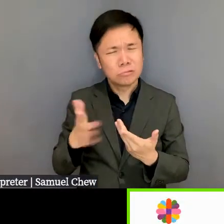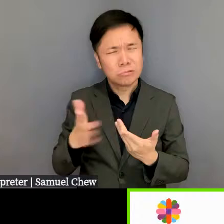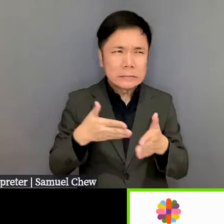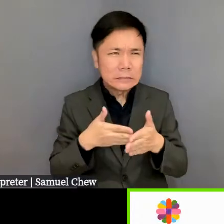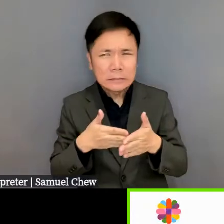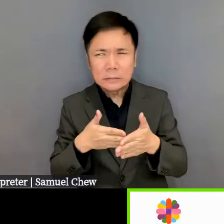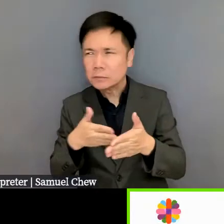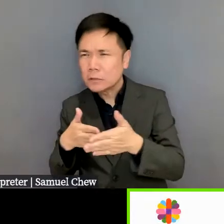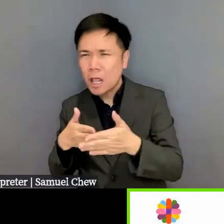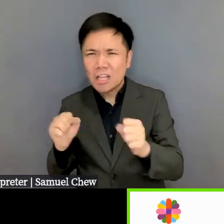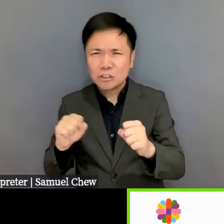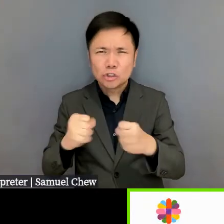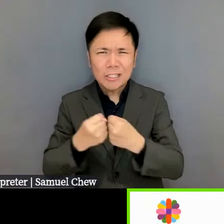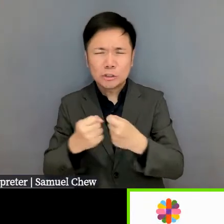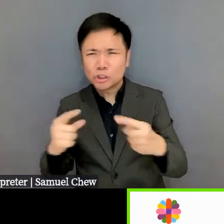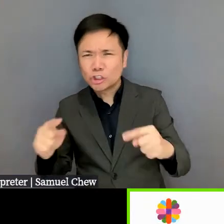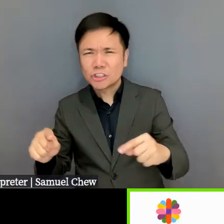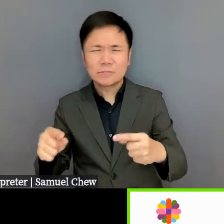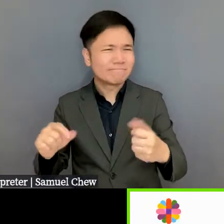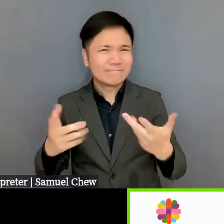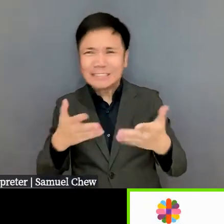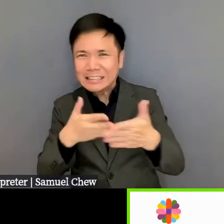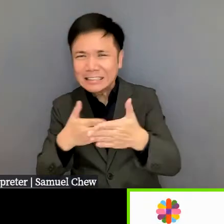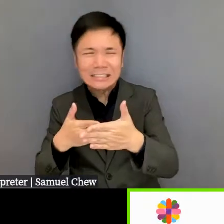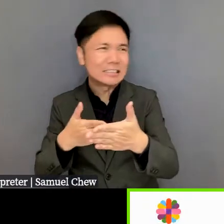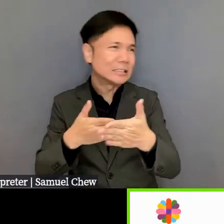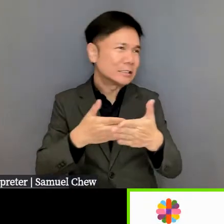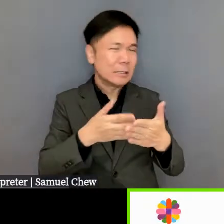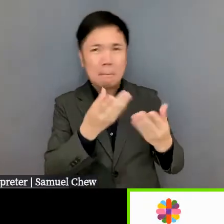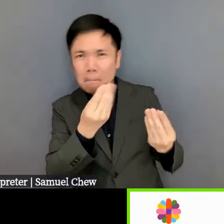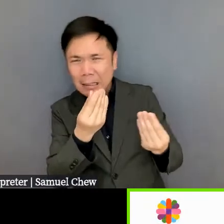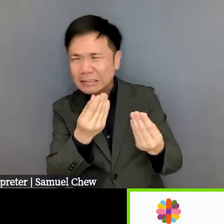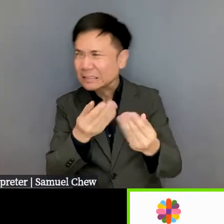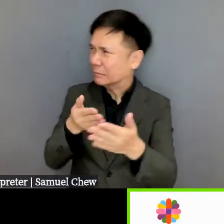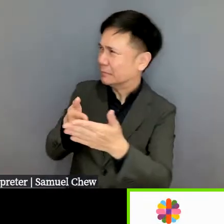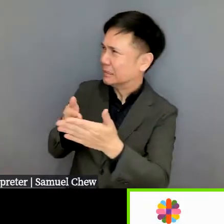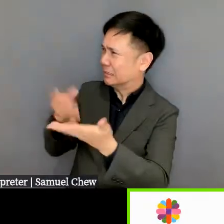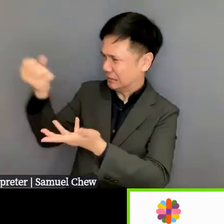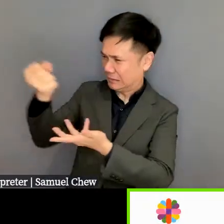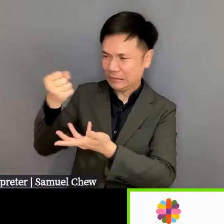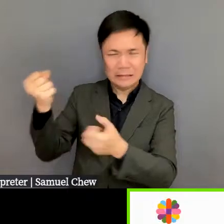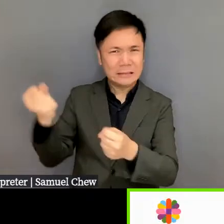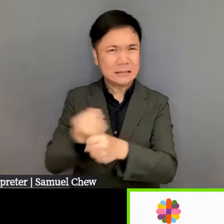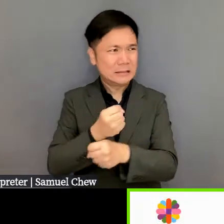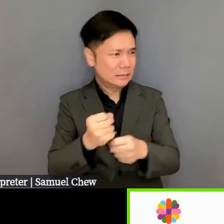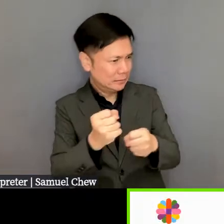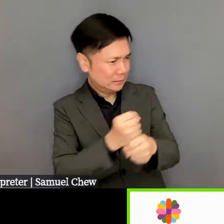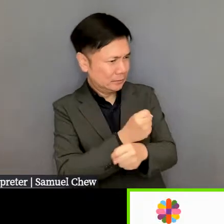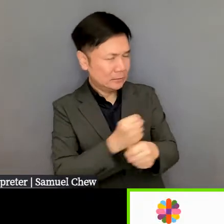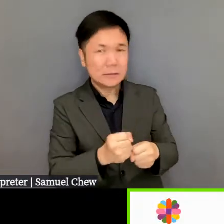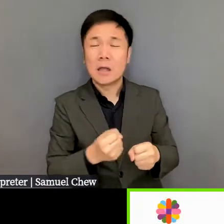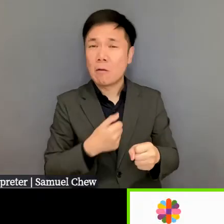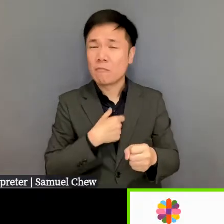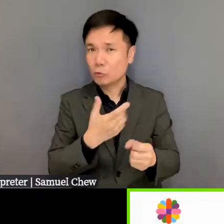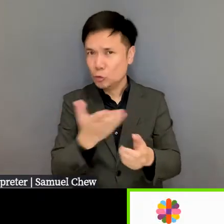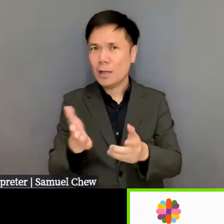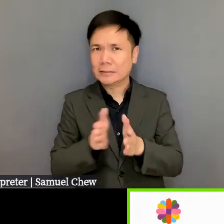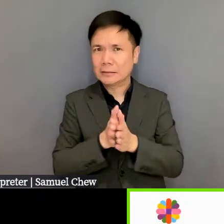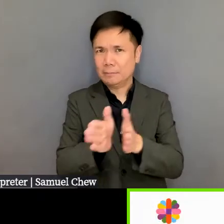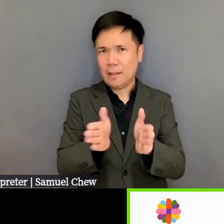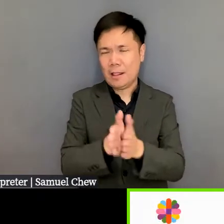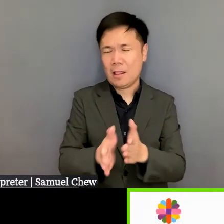about financing, the funding restrictions that we face in whenever we're trying to work on